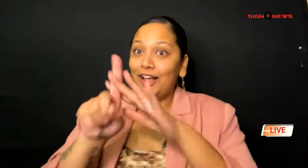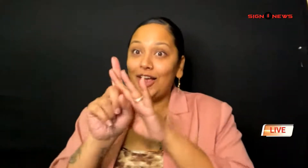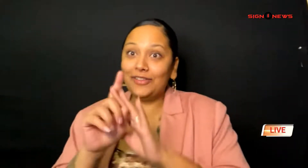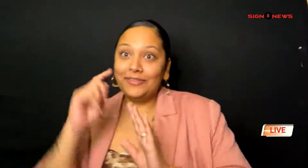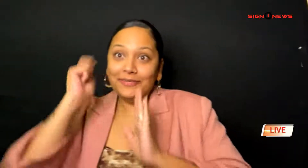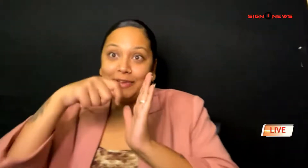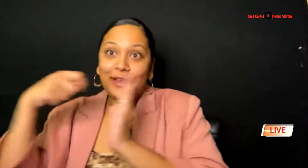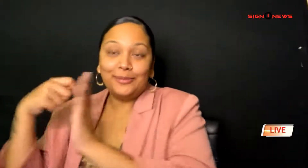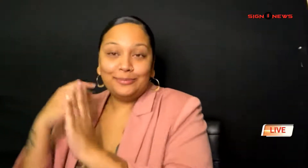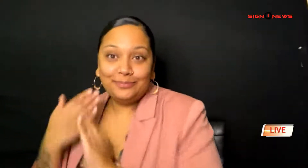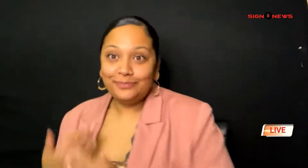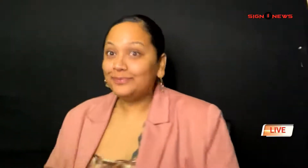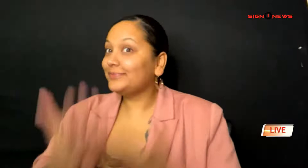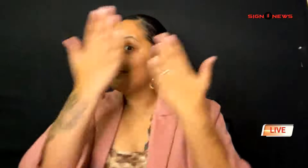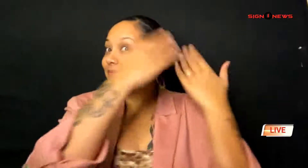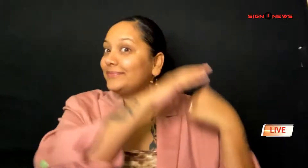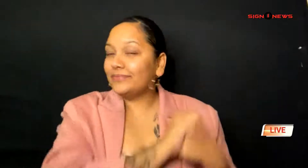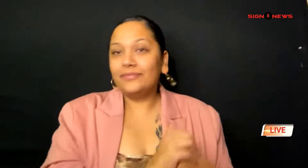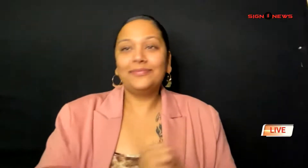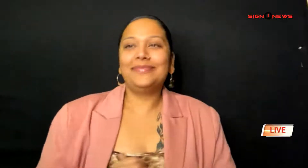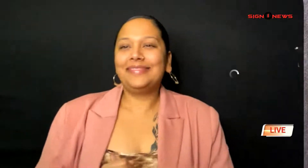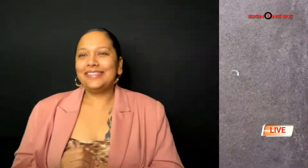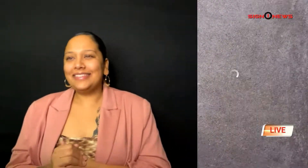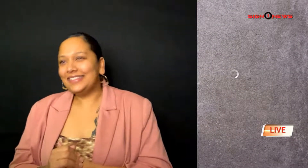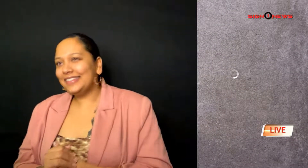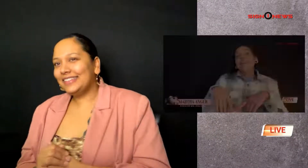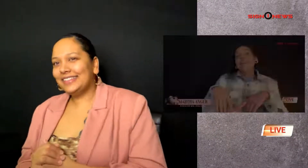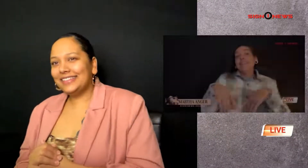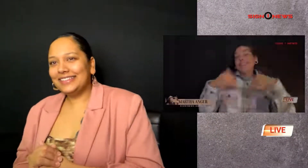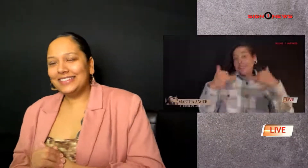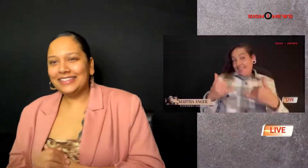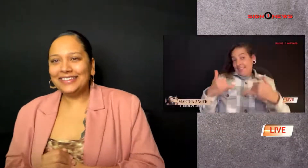Okay, you ready? Here we go. Start the video.